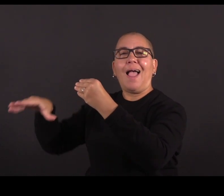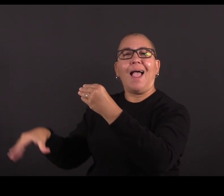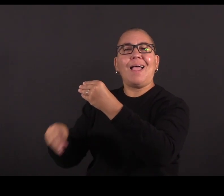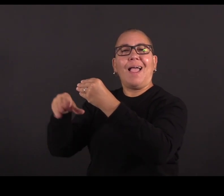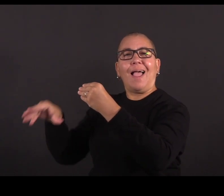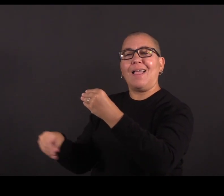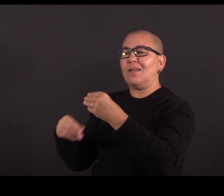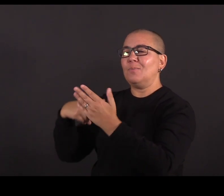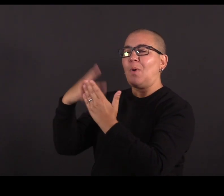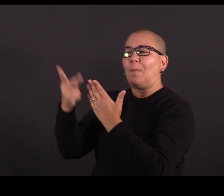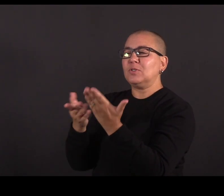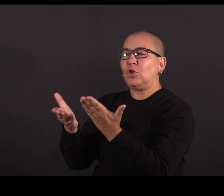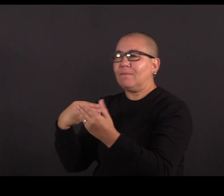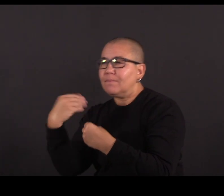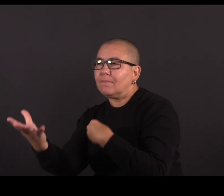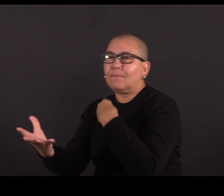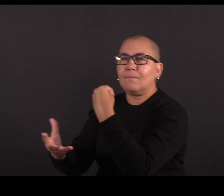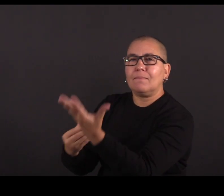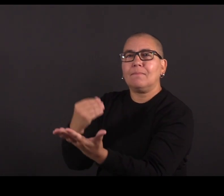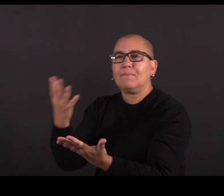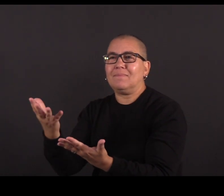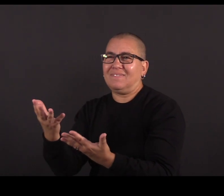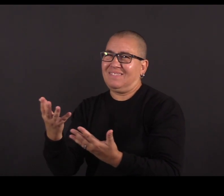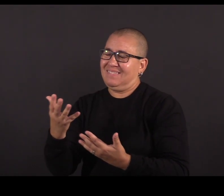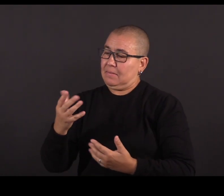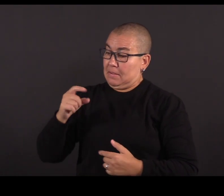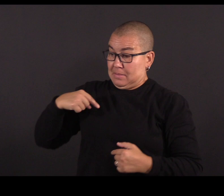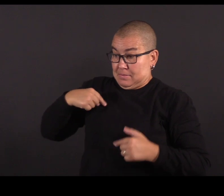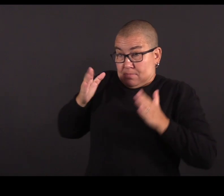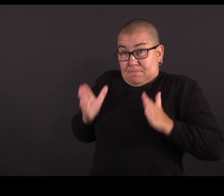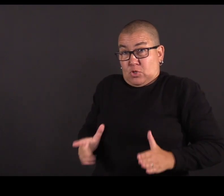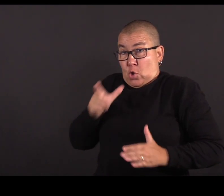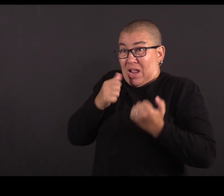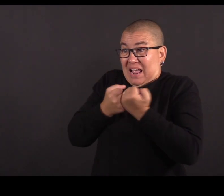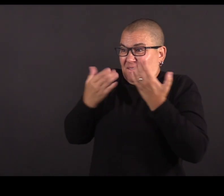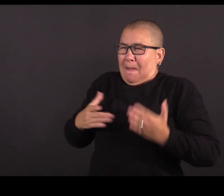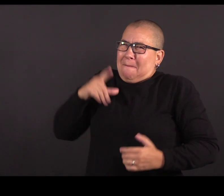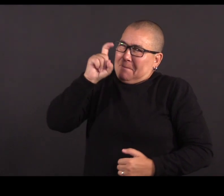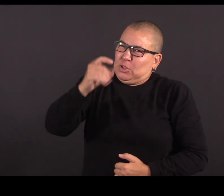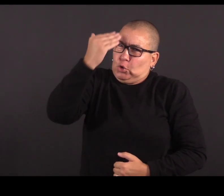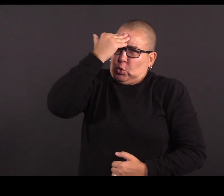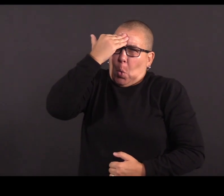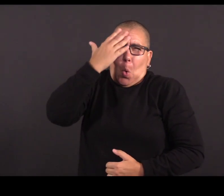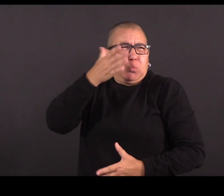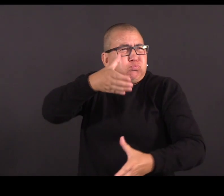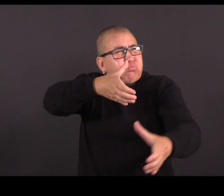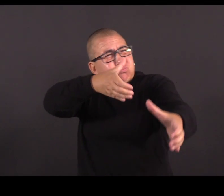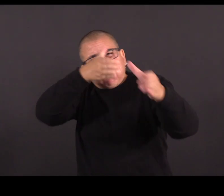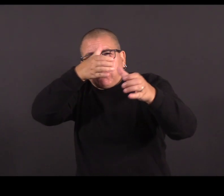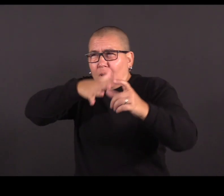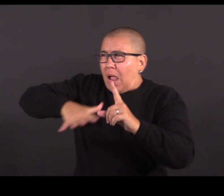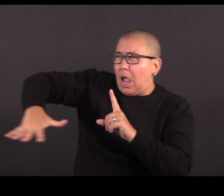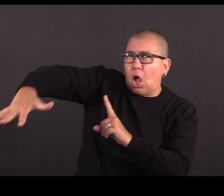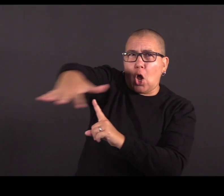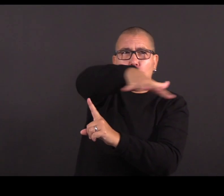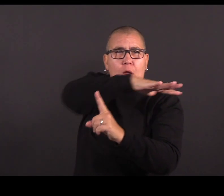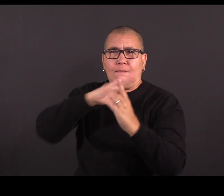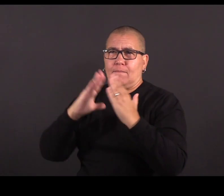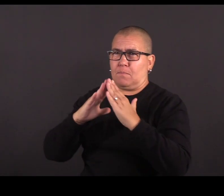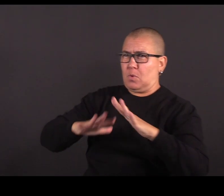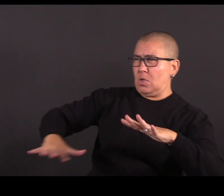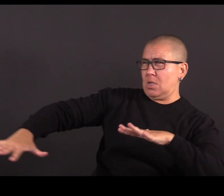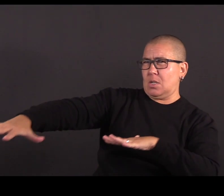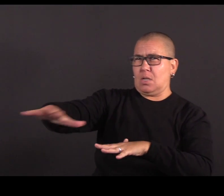Advocates must be knowledgeable about and connected to a community to facilitate meaningful connections to